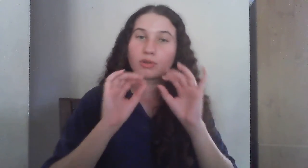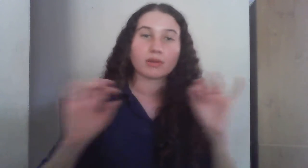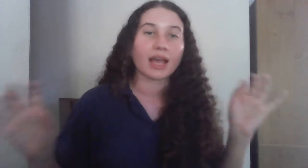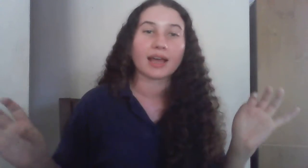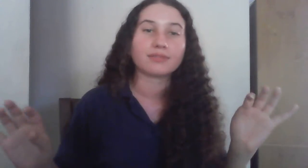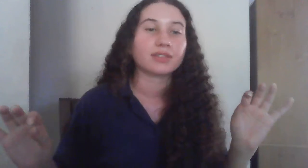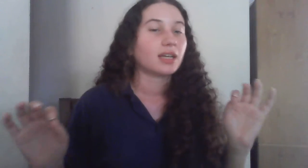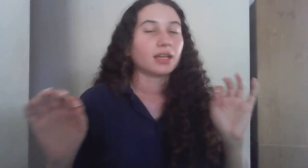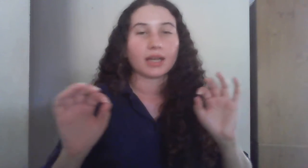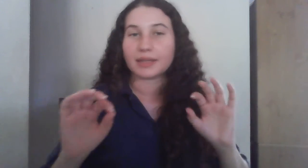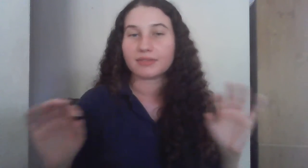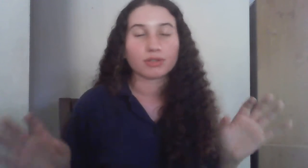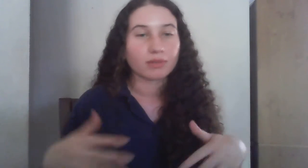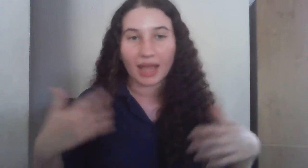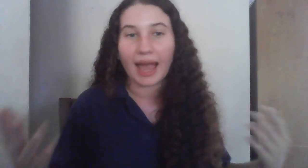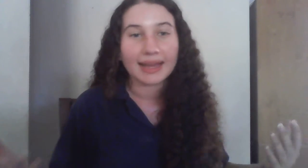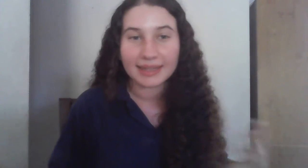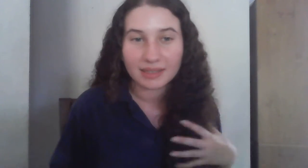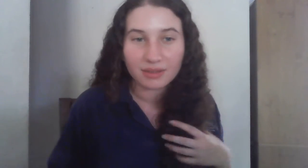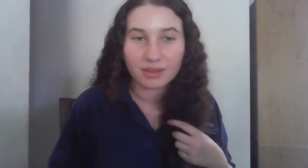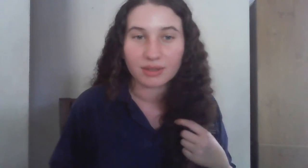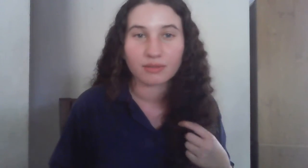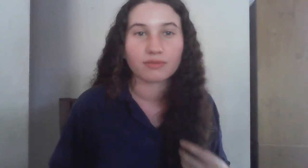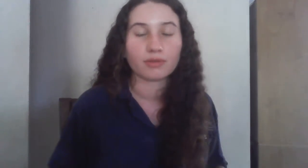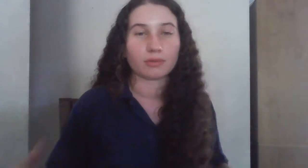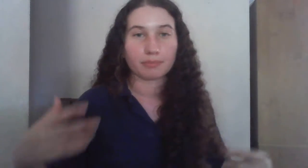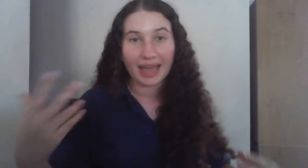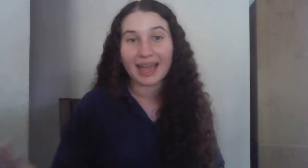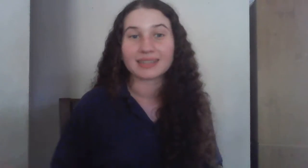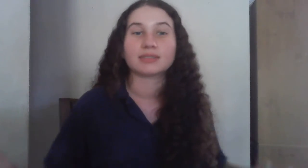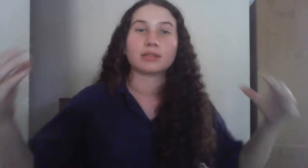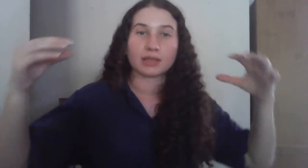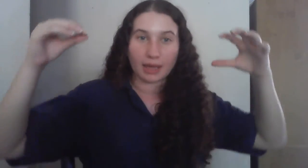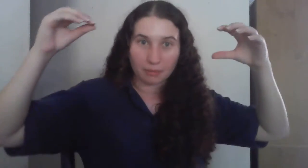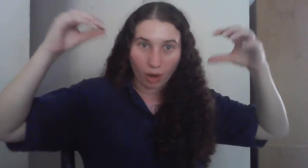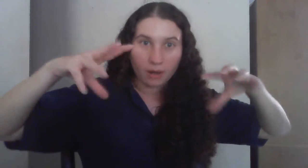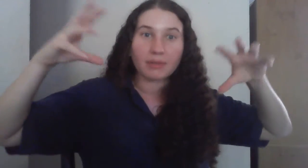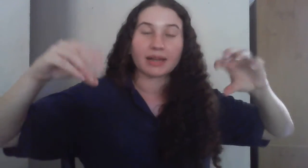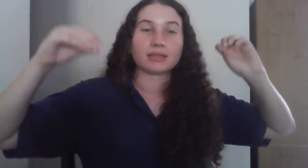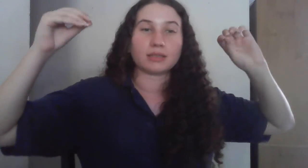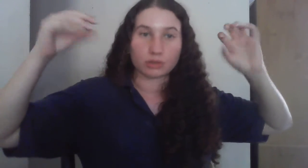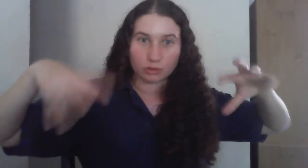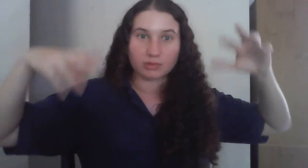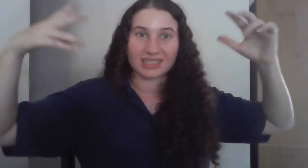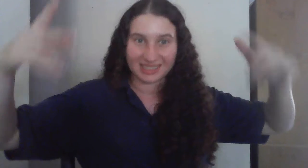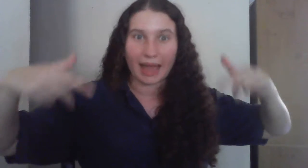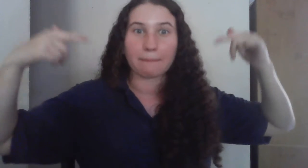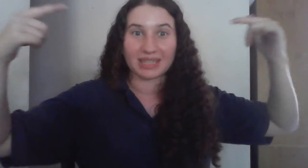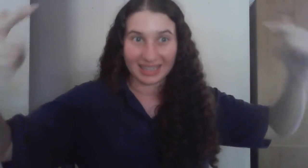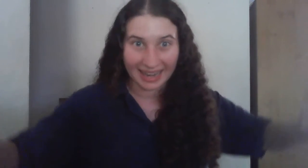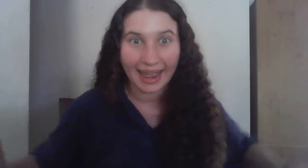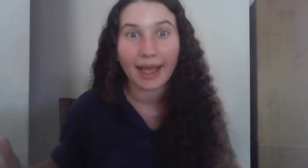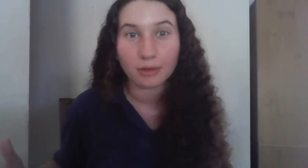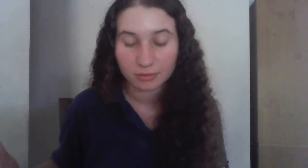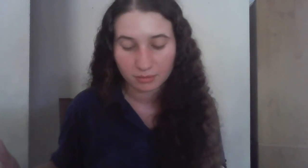don't add anything for past, then that automatically assumes that it's happening now.